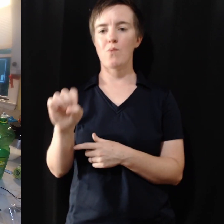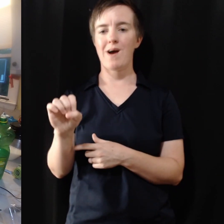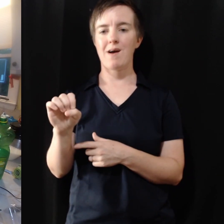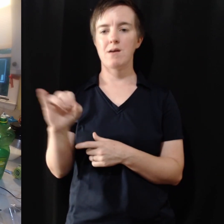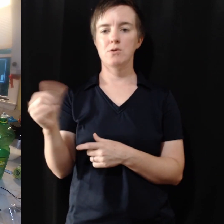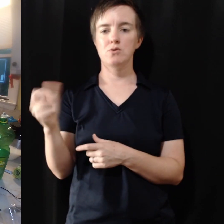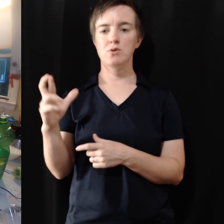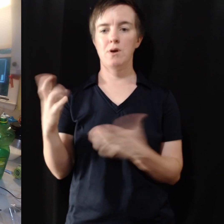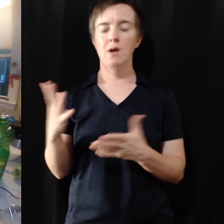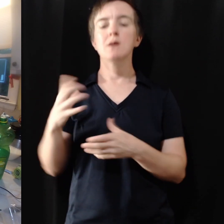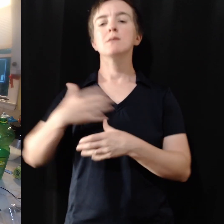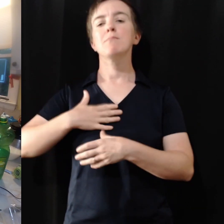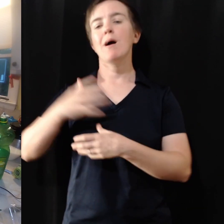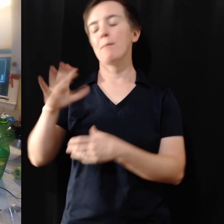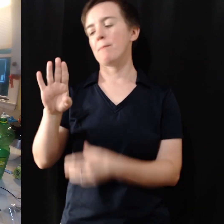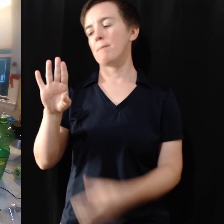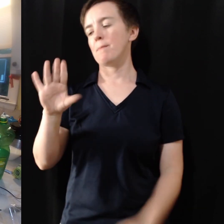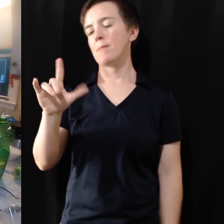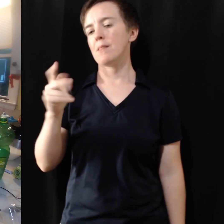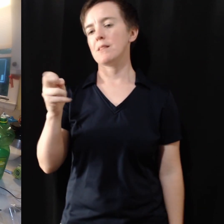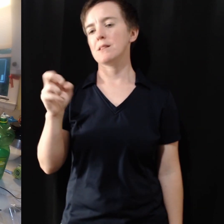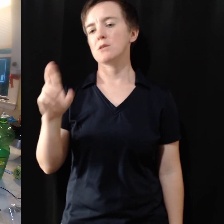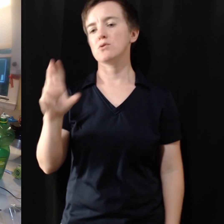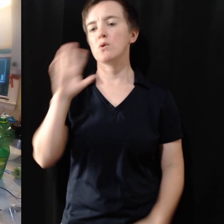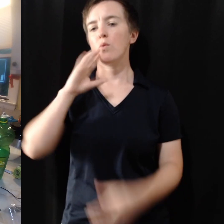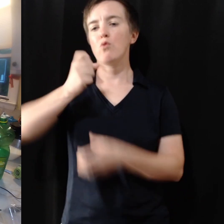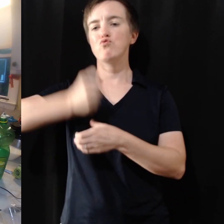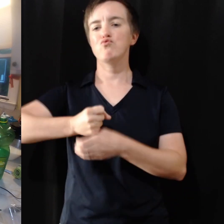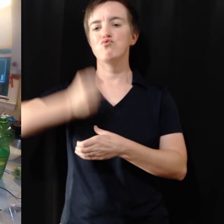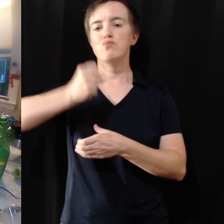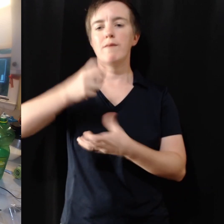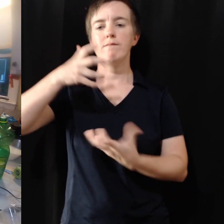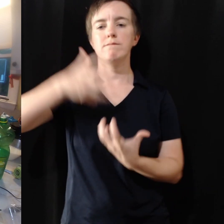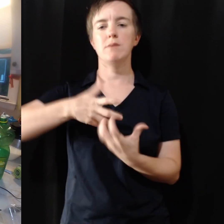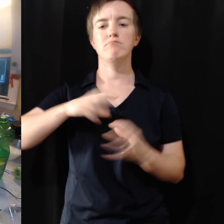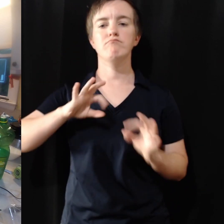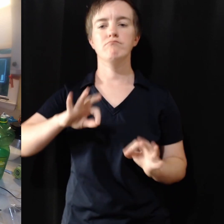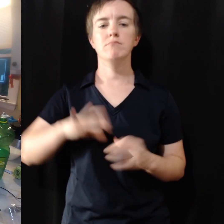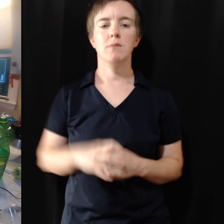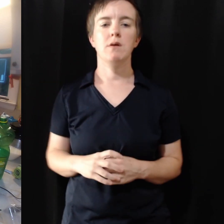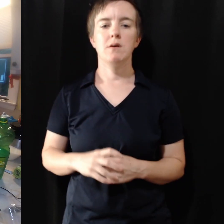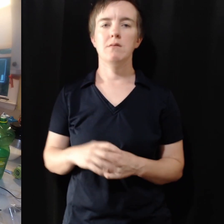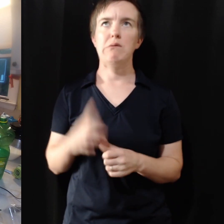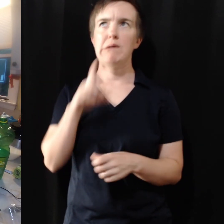blender is going to fit right in there. Actually, I was just using it, so hold on.